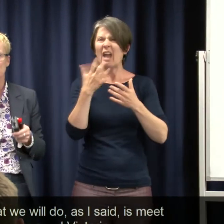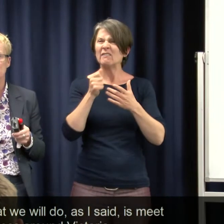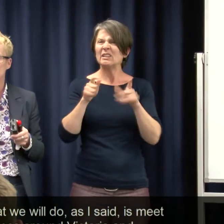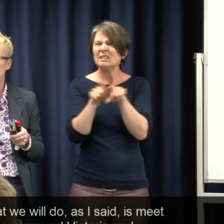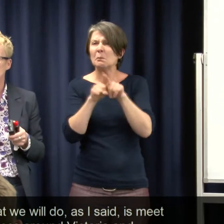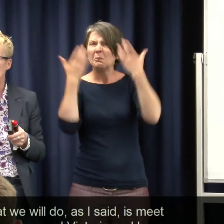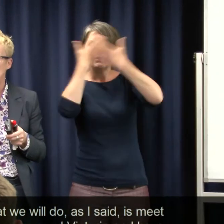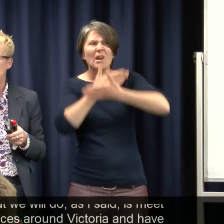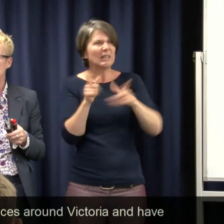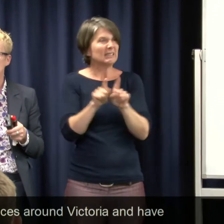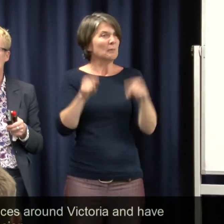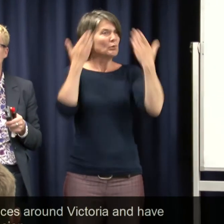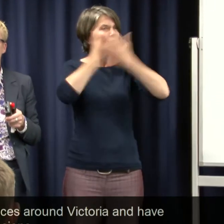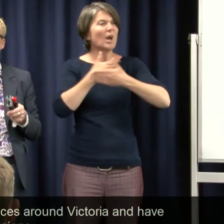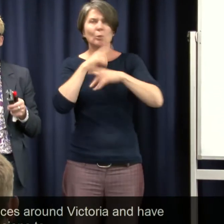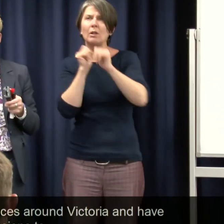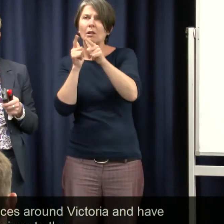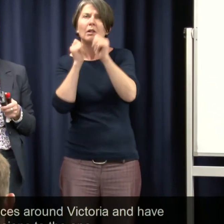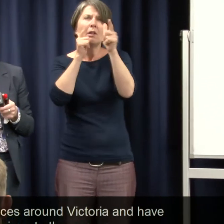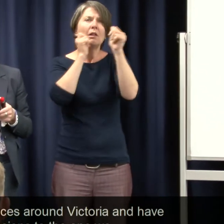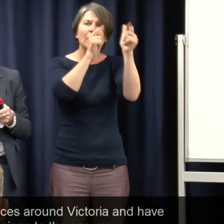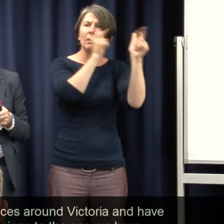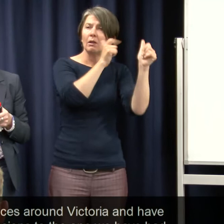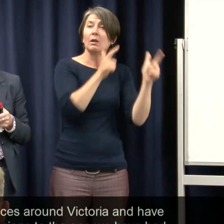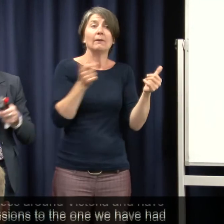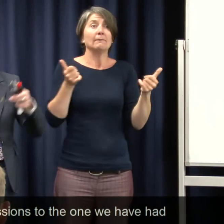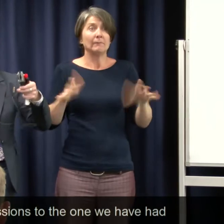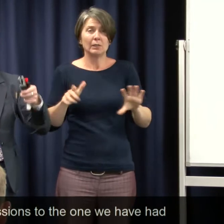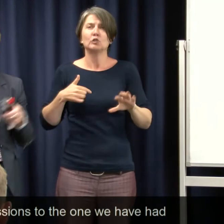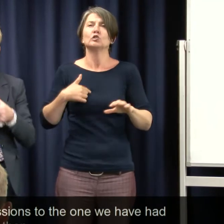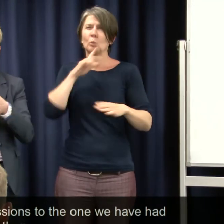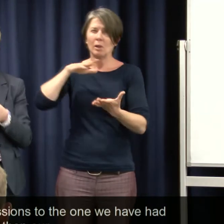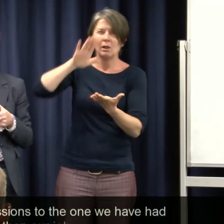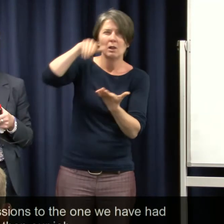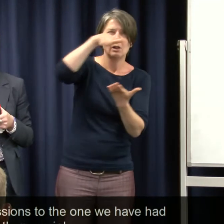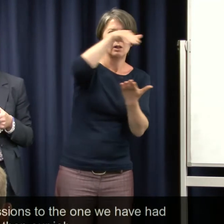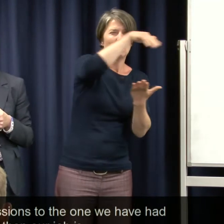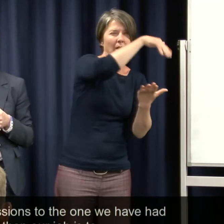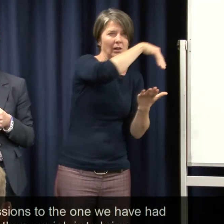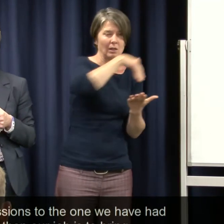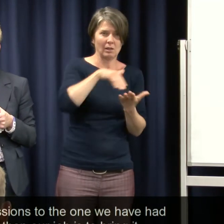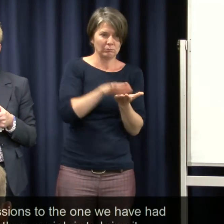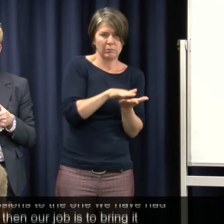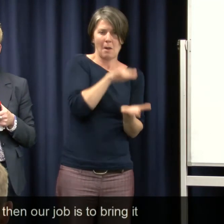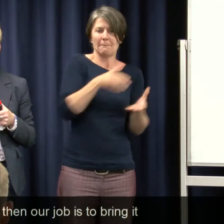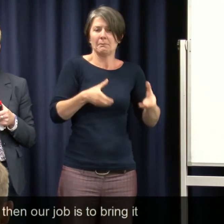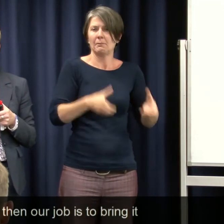to the one we've had tonight. And then our job is to bring it all together, to collate all of the